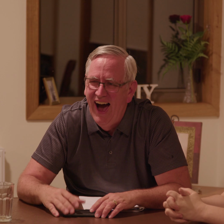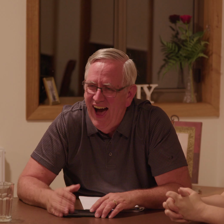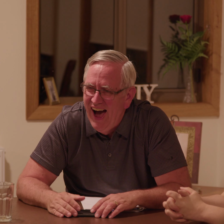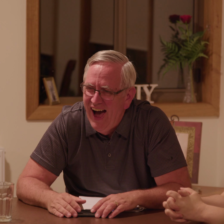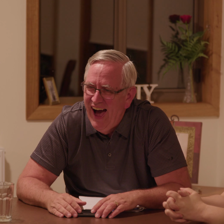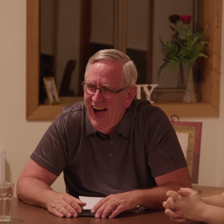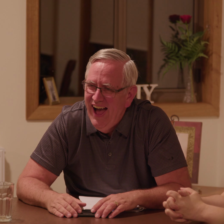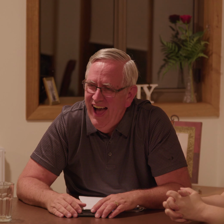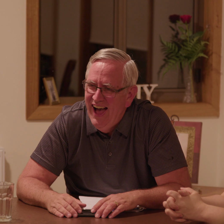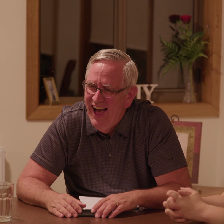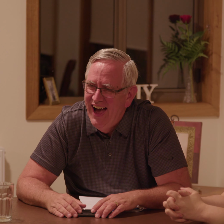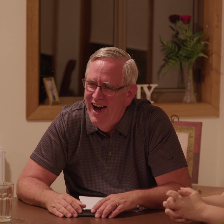D.